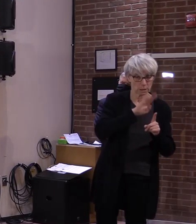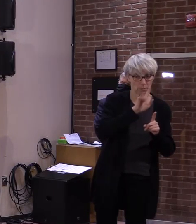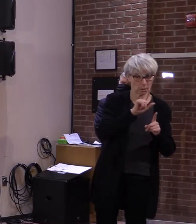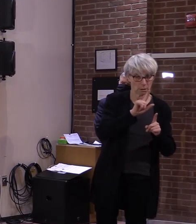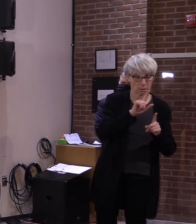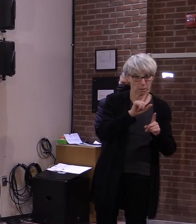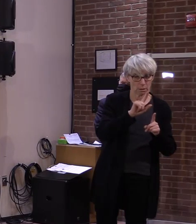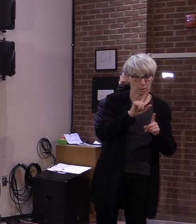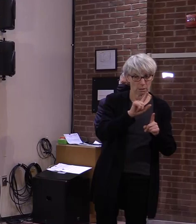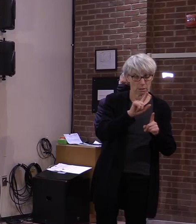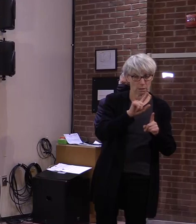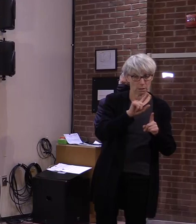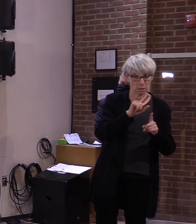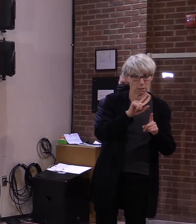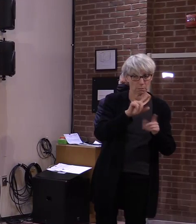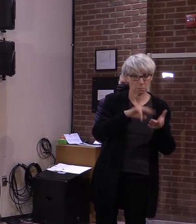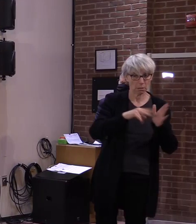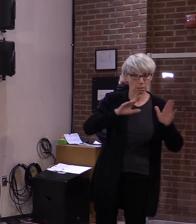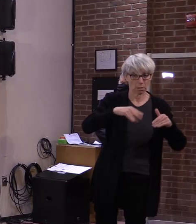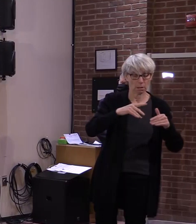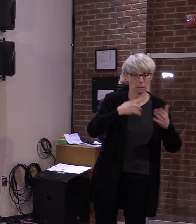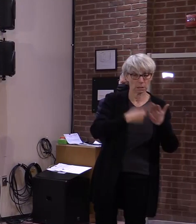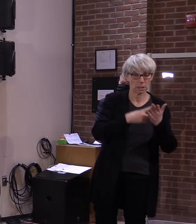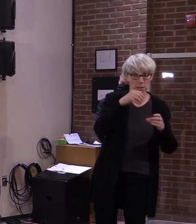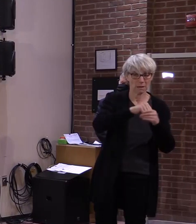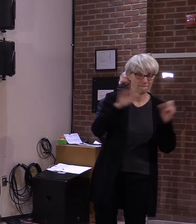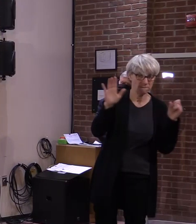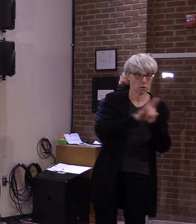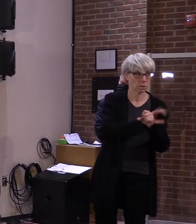hasn't made it to the floor of the Senate even at this point.